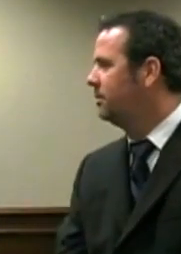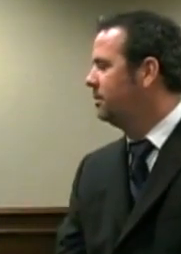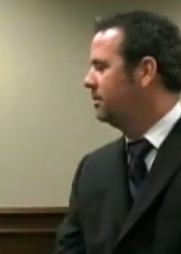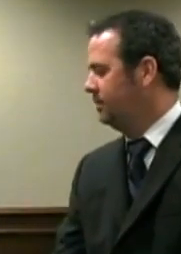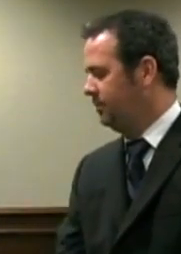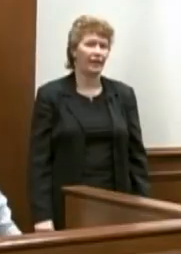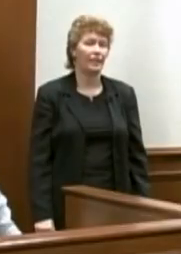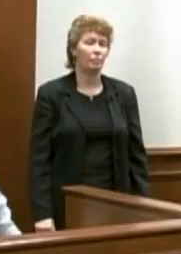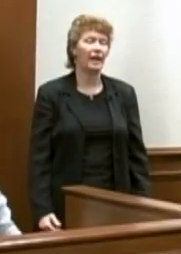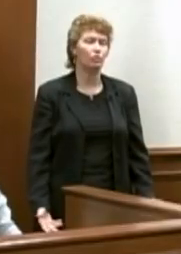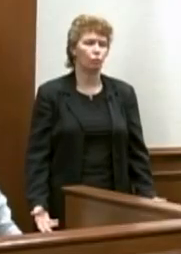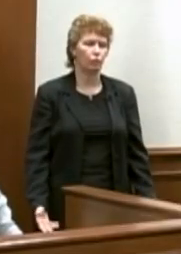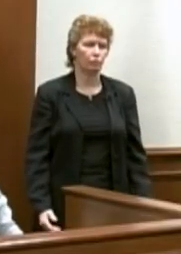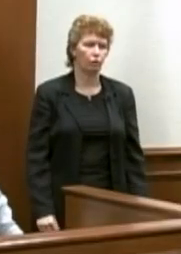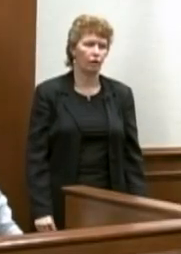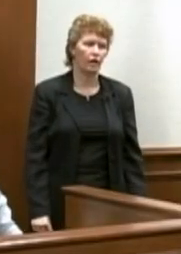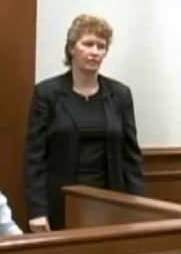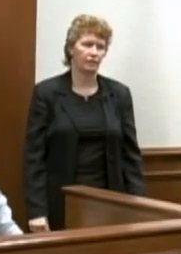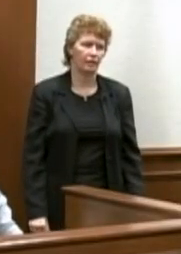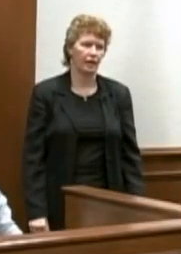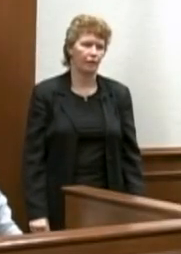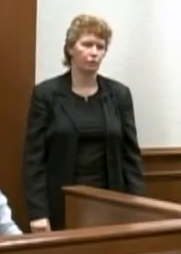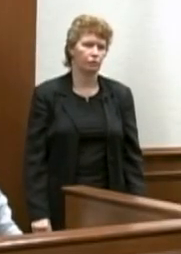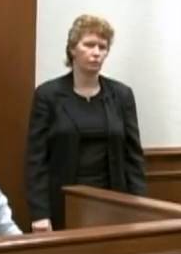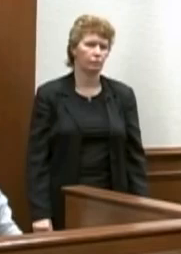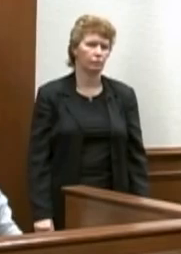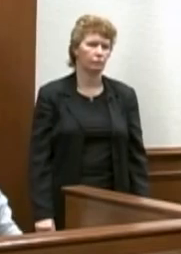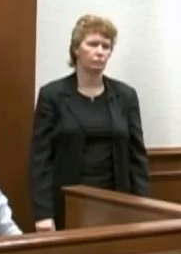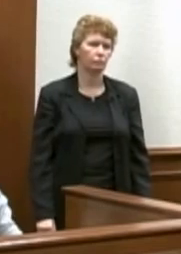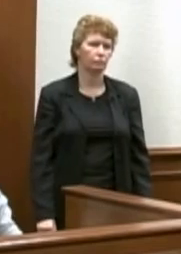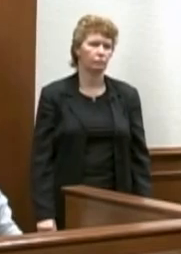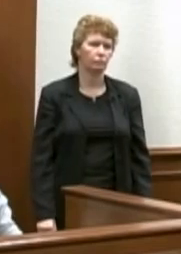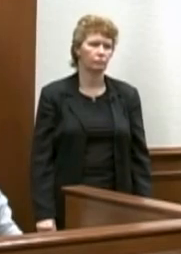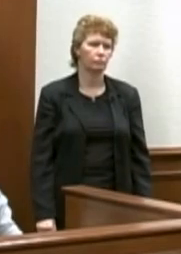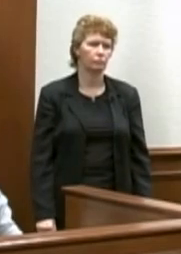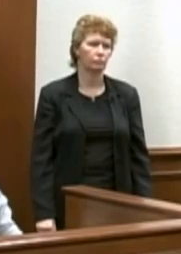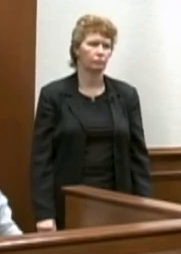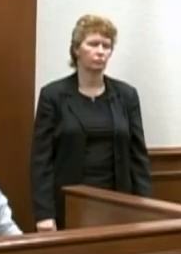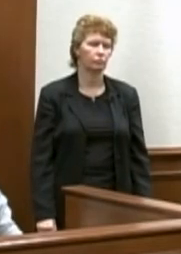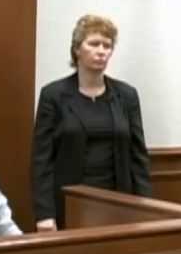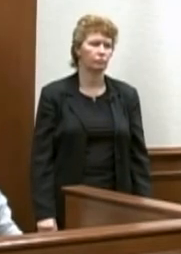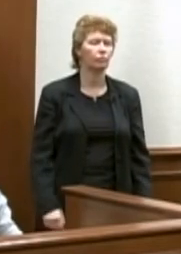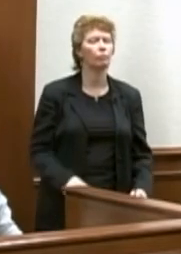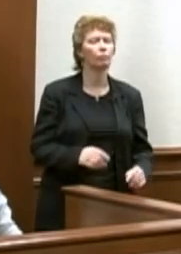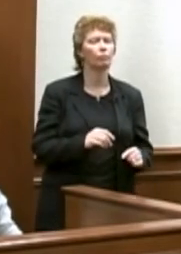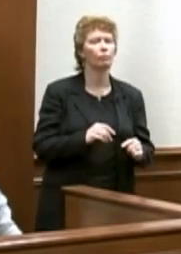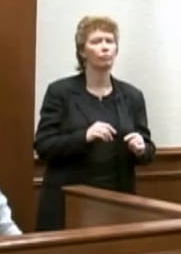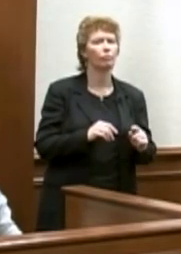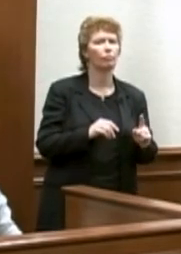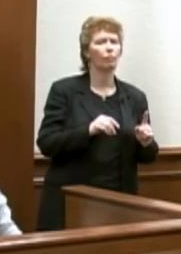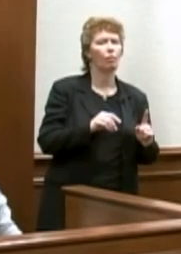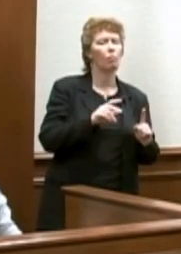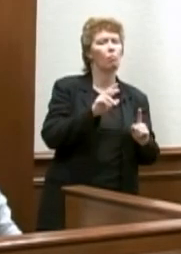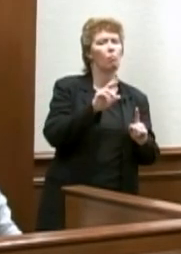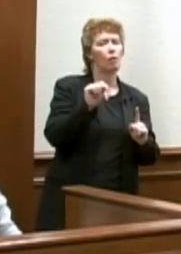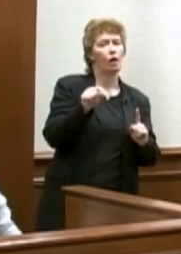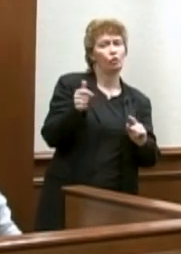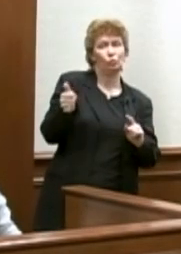No, I was not, but I can imagine what was going on inside the house. But you have no personal knowledge of what they were actually